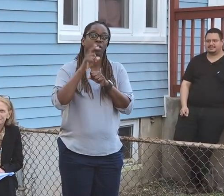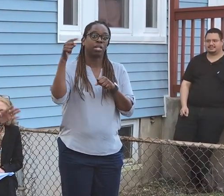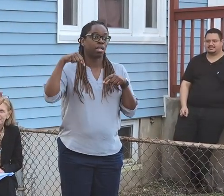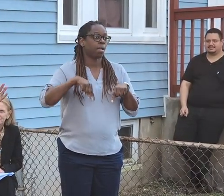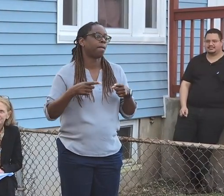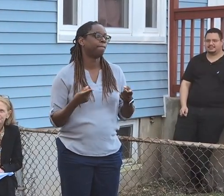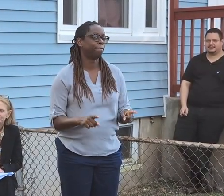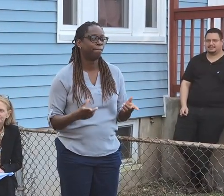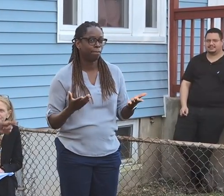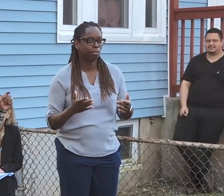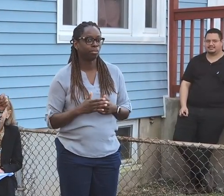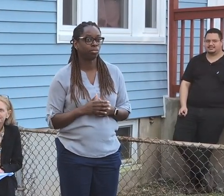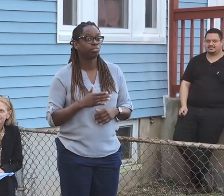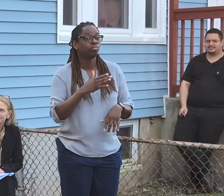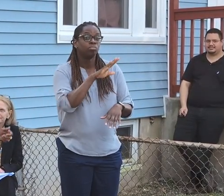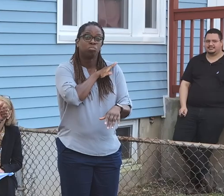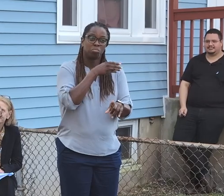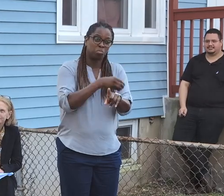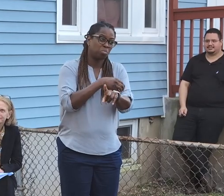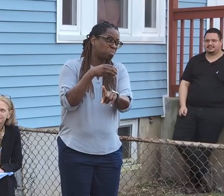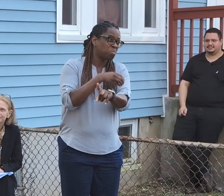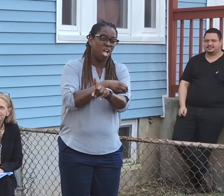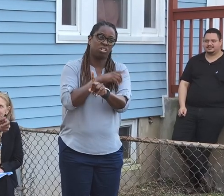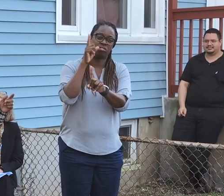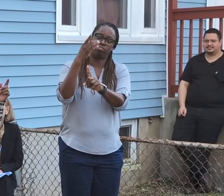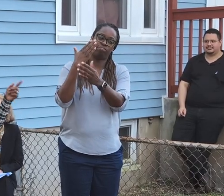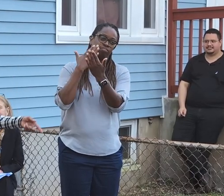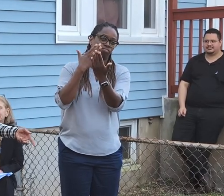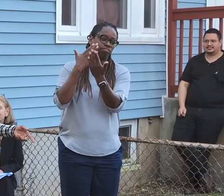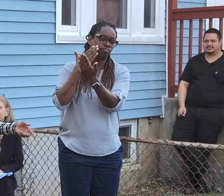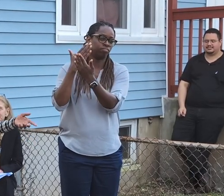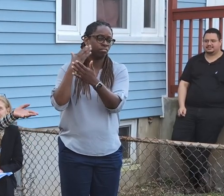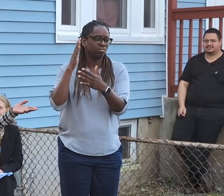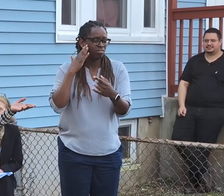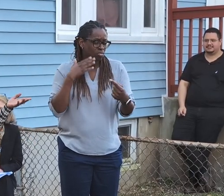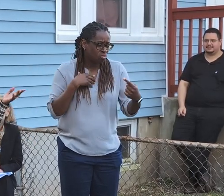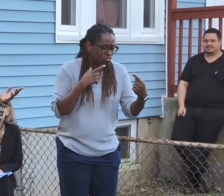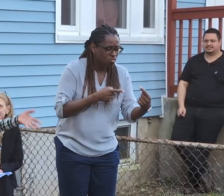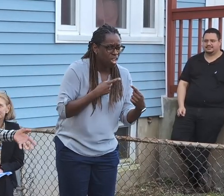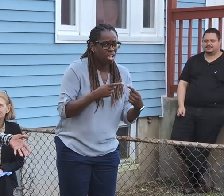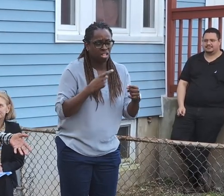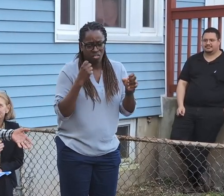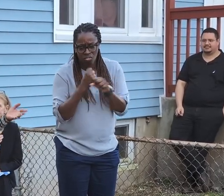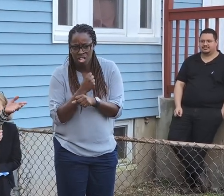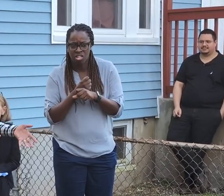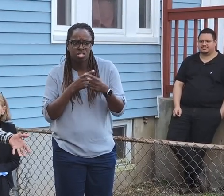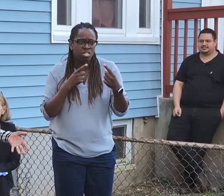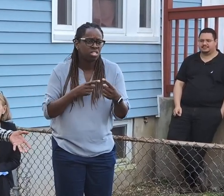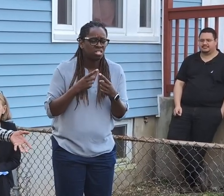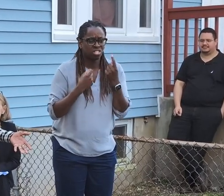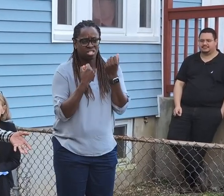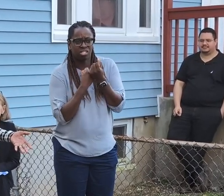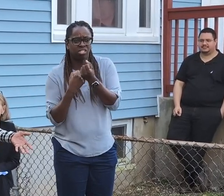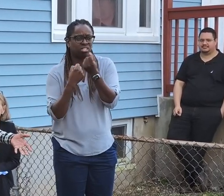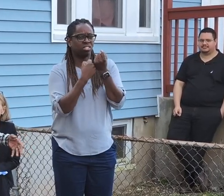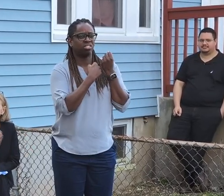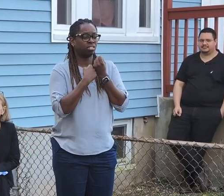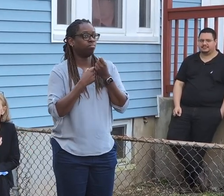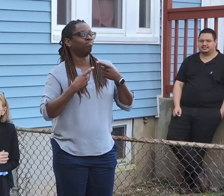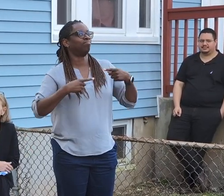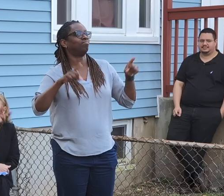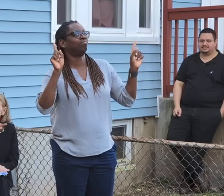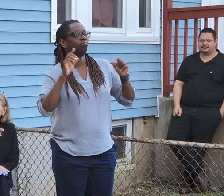Almighty for bringing this forward, for the fight, for the struggle, for City Light, a grassroots